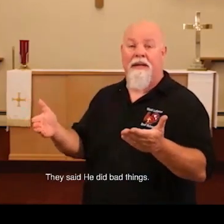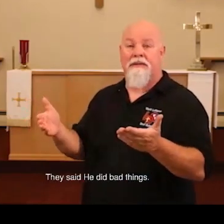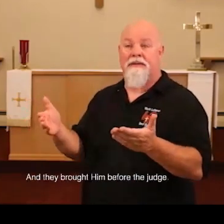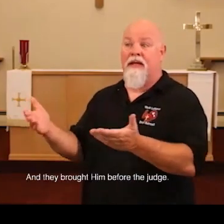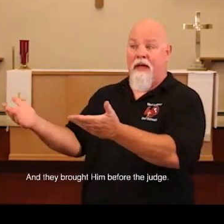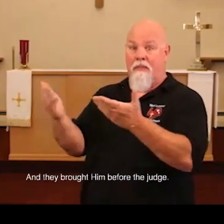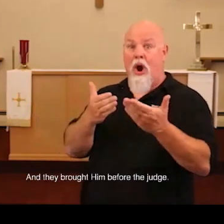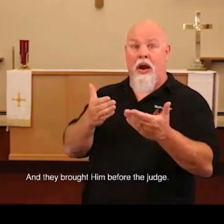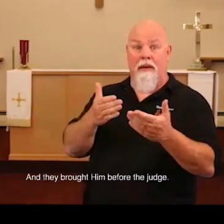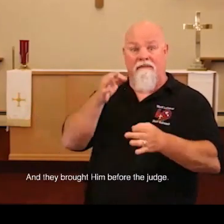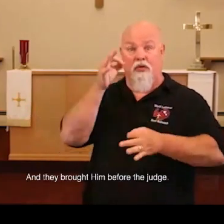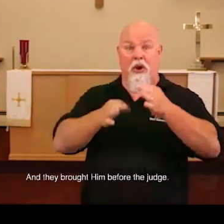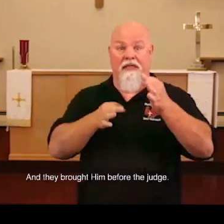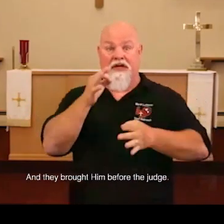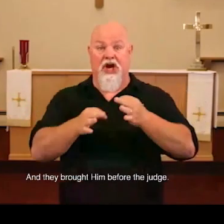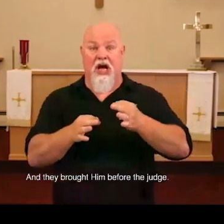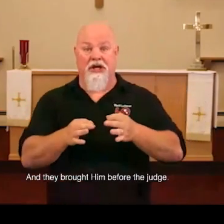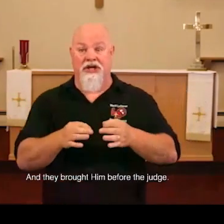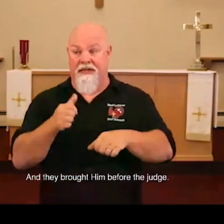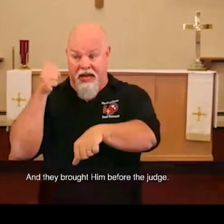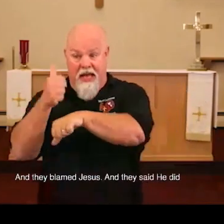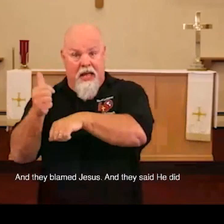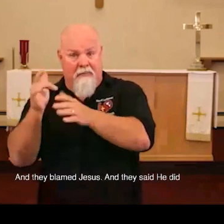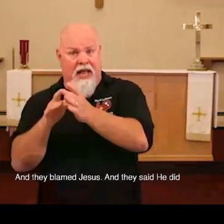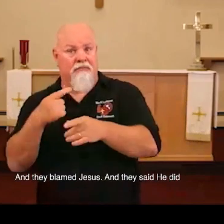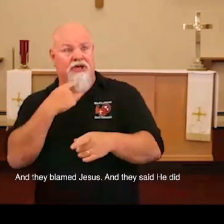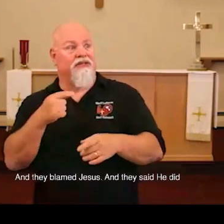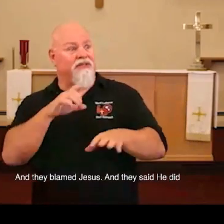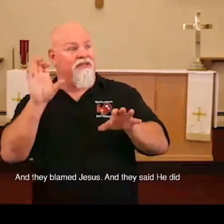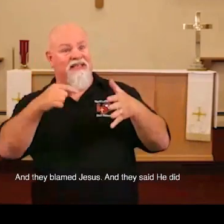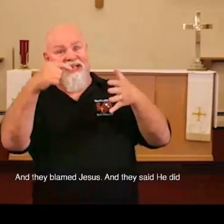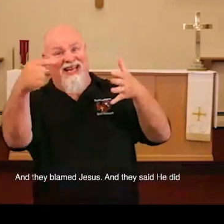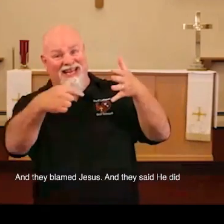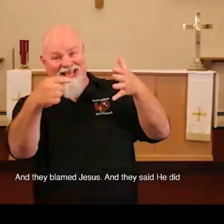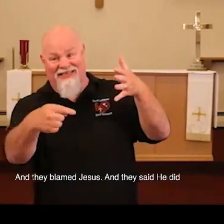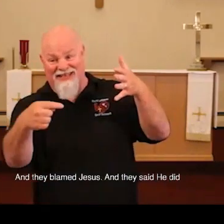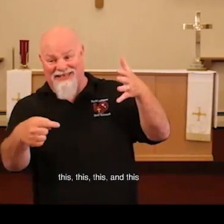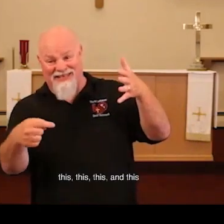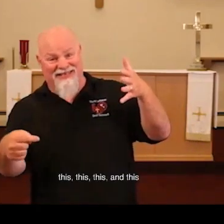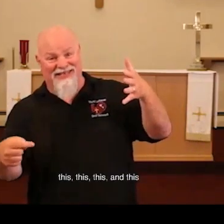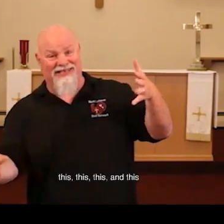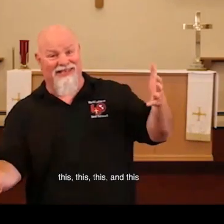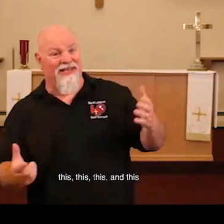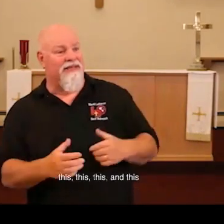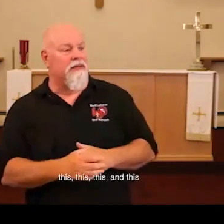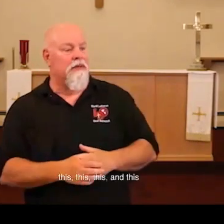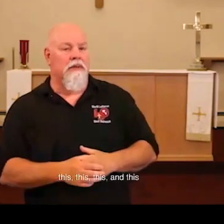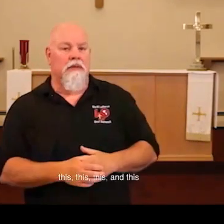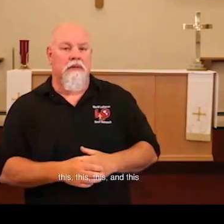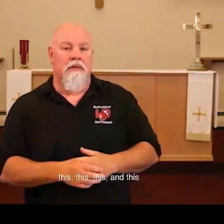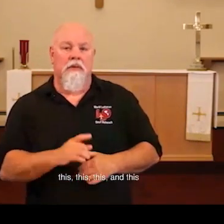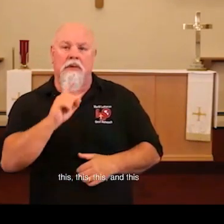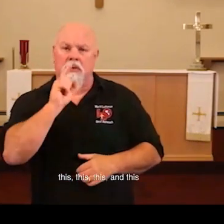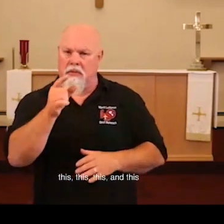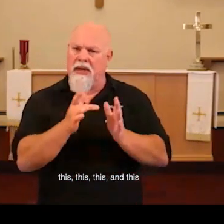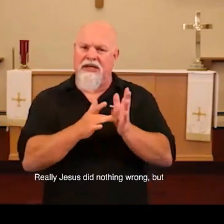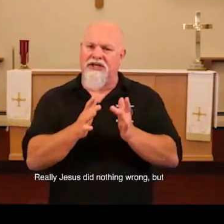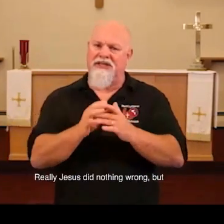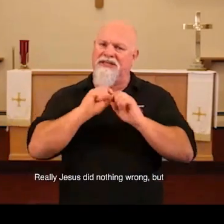things, and they brought him before the judge, and they blamed Jesus. They said he did this. Really, Jesus